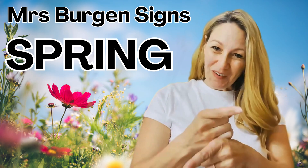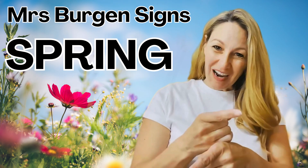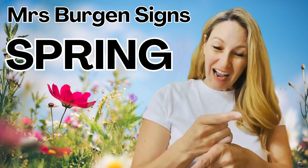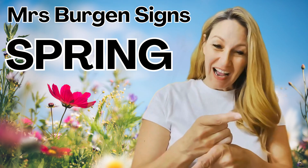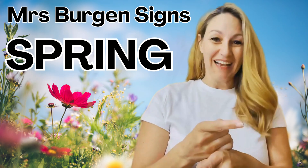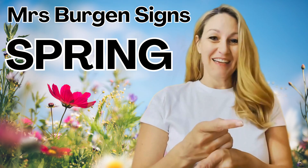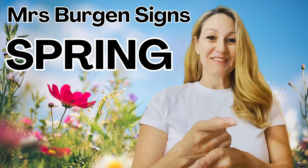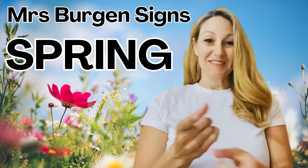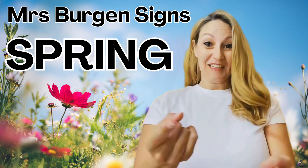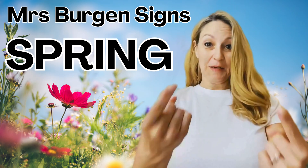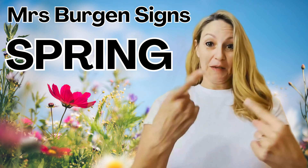That's right.